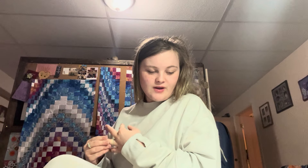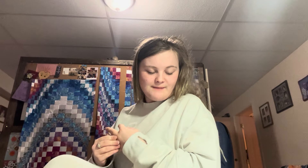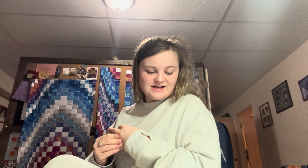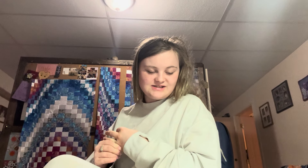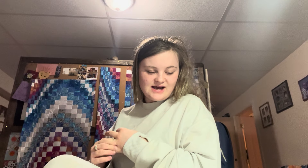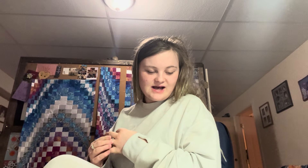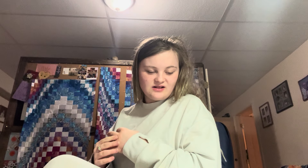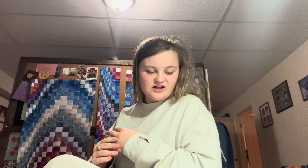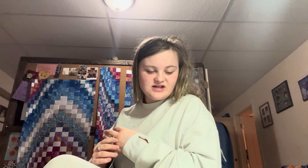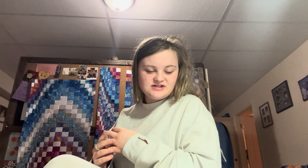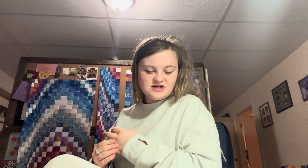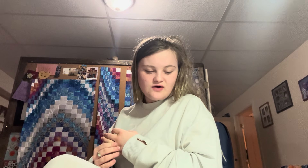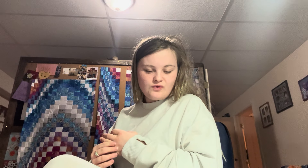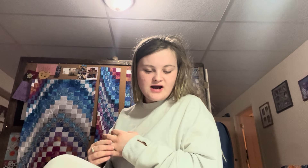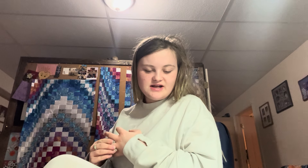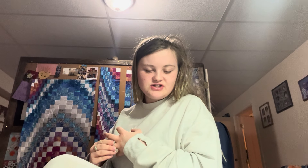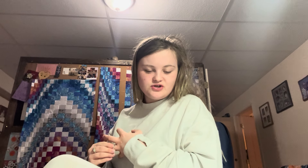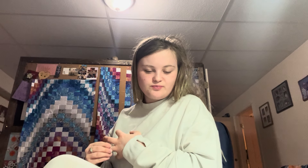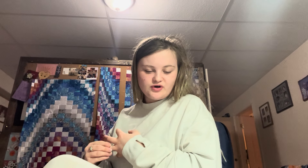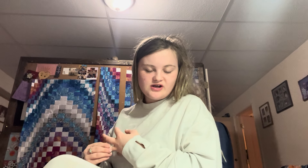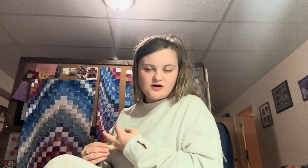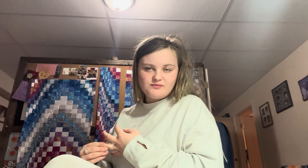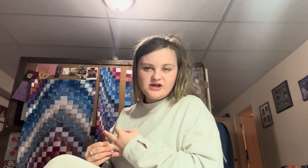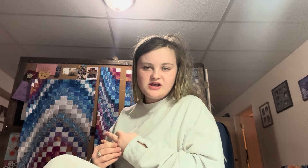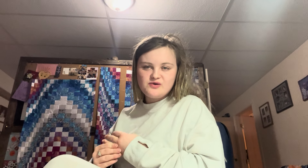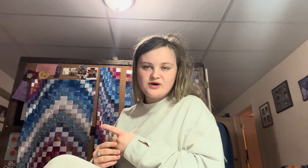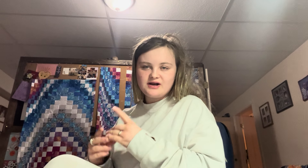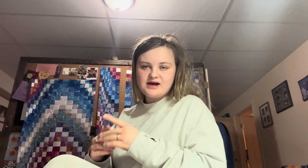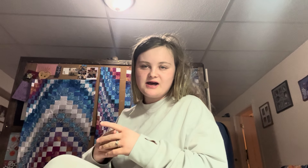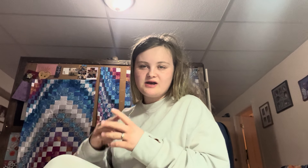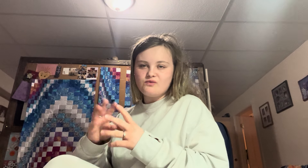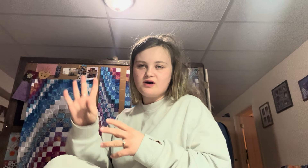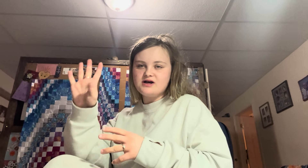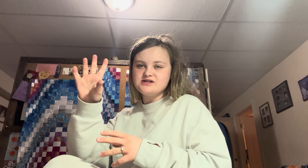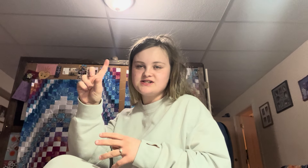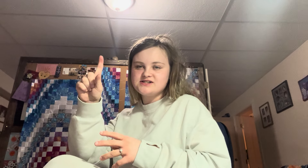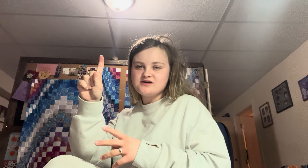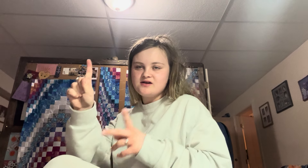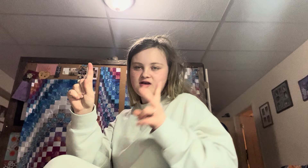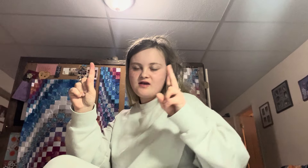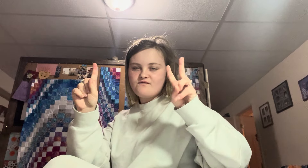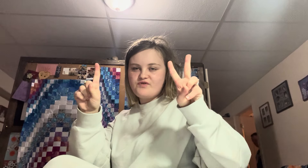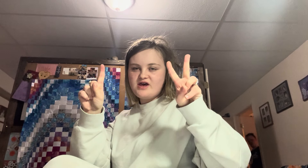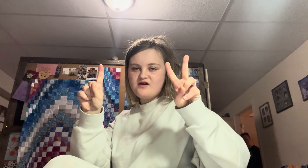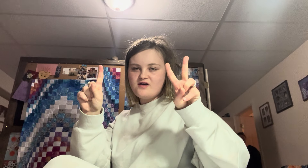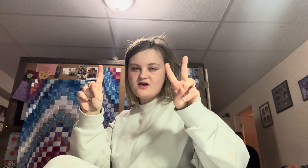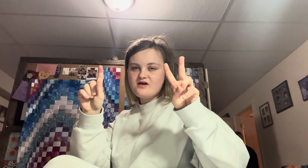my talent? Why did you prey on me when I was